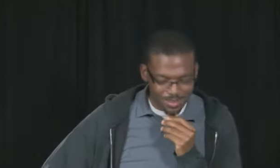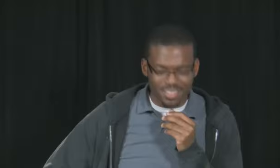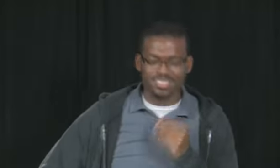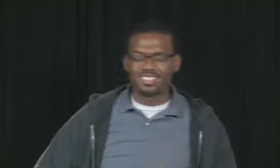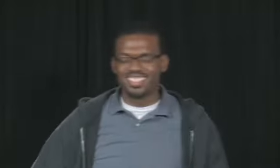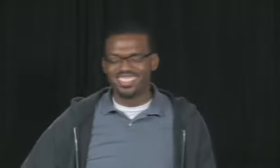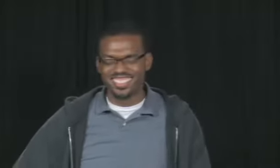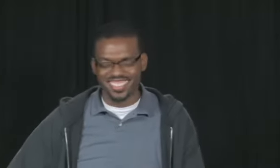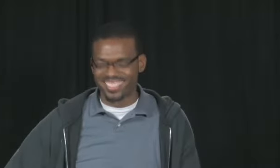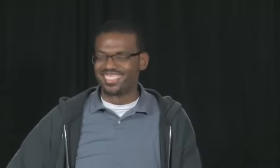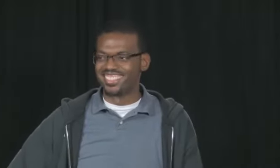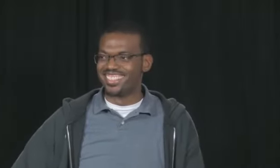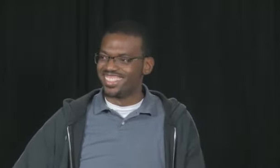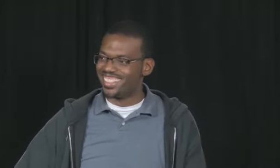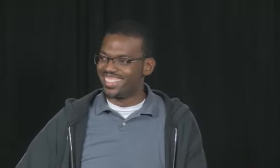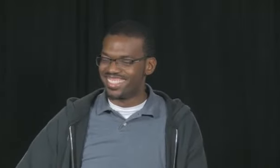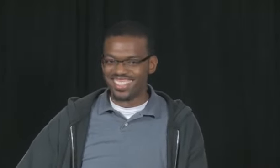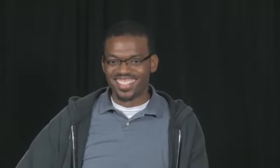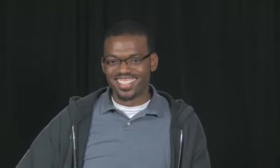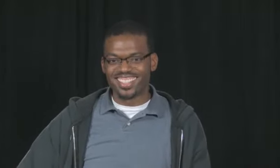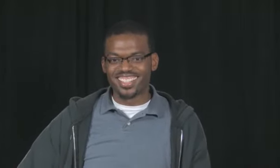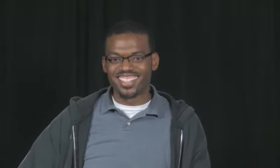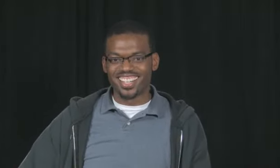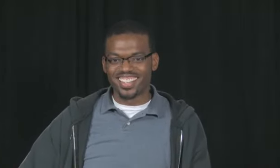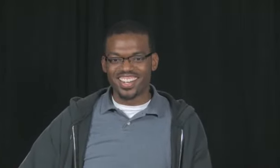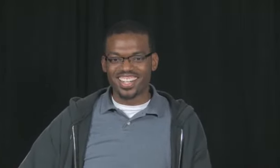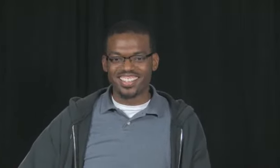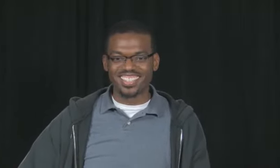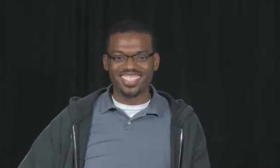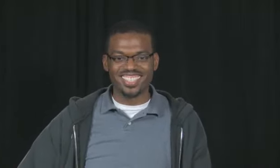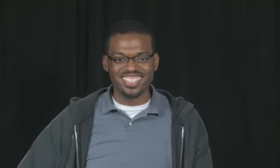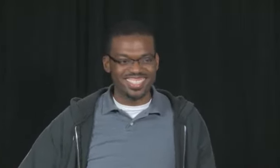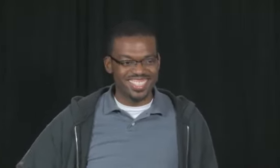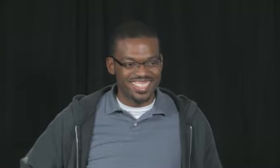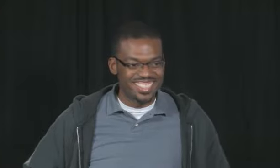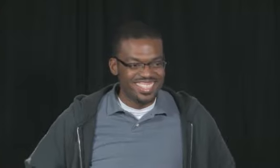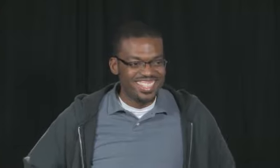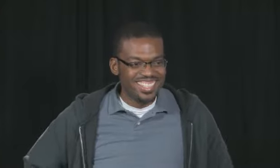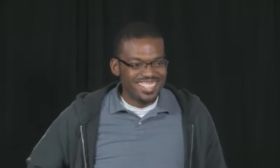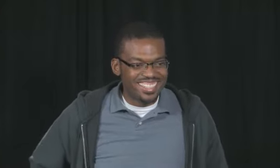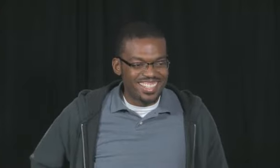wow. It'll open up a whole new world for you. No, I can already see it. Yeah.